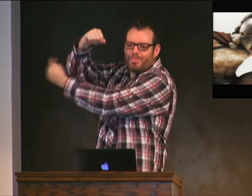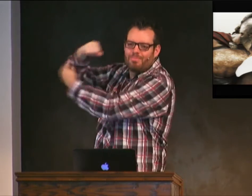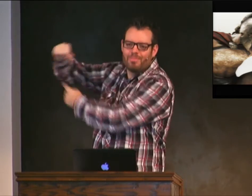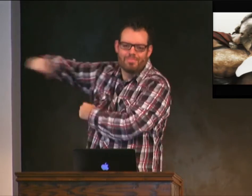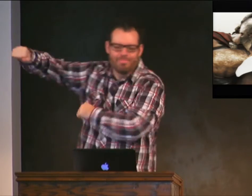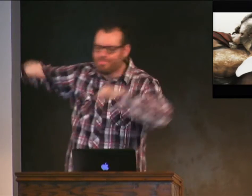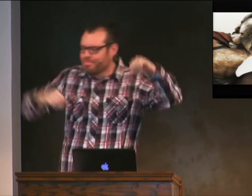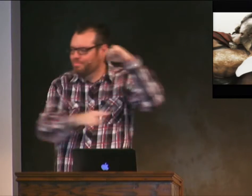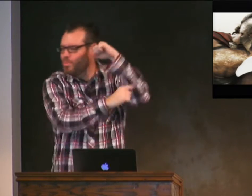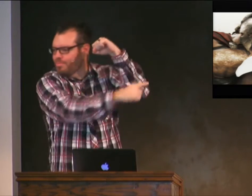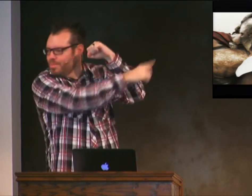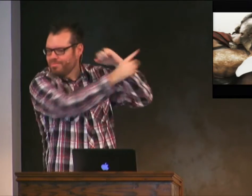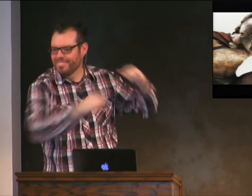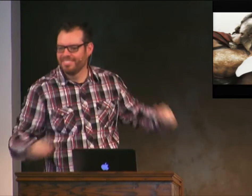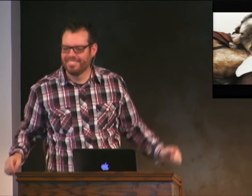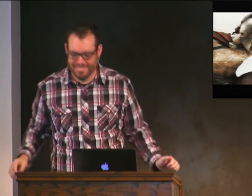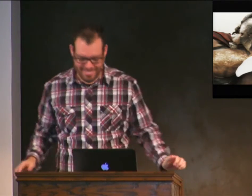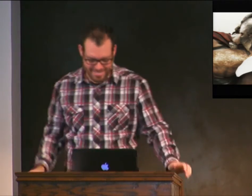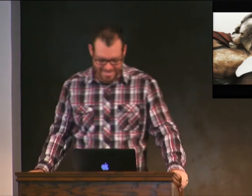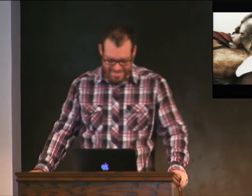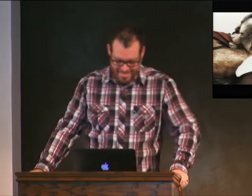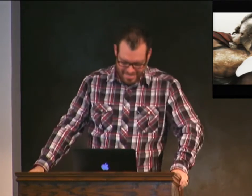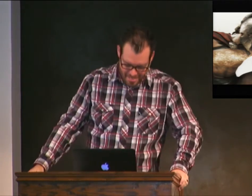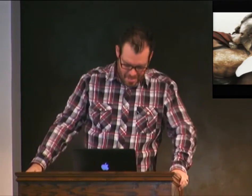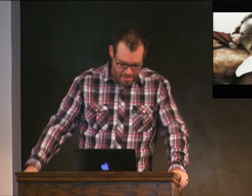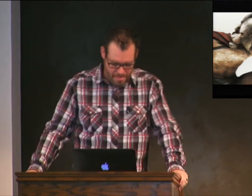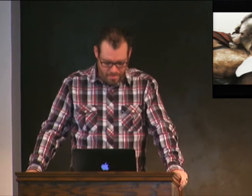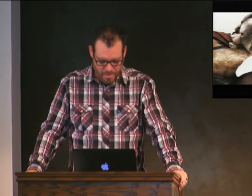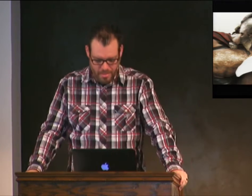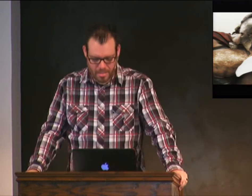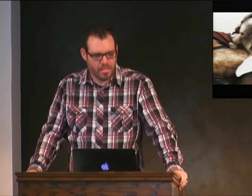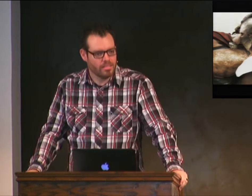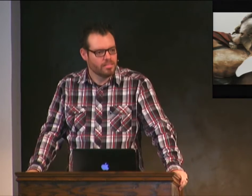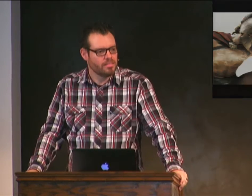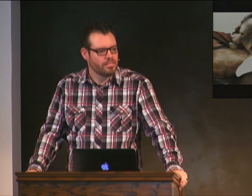boom, boom, boom, boom, boom.